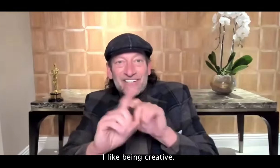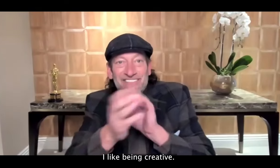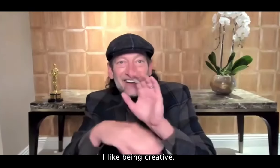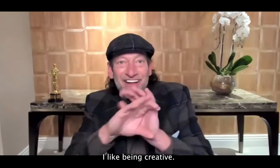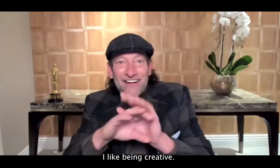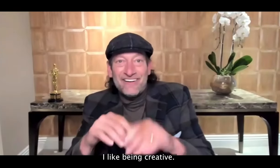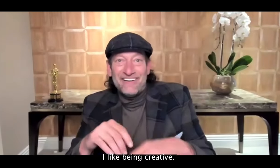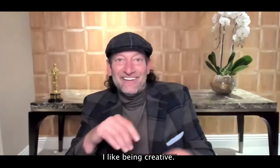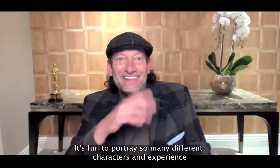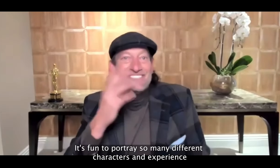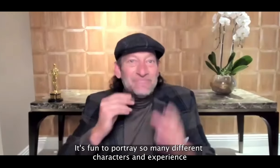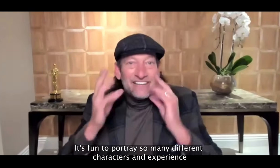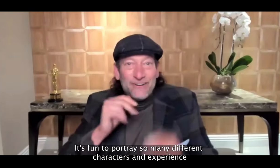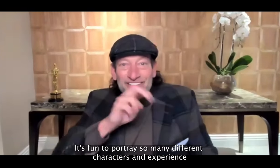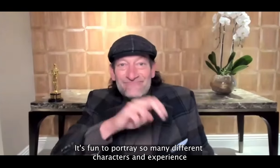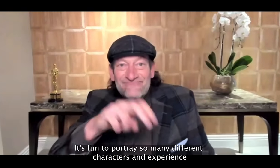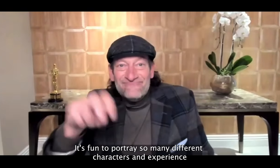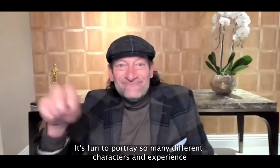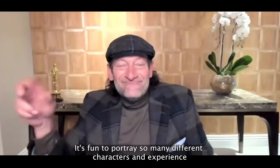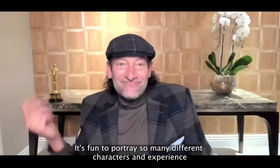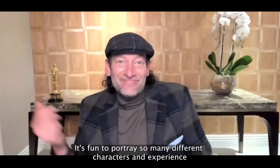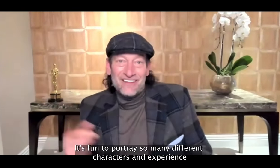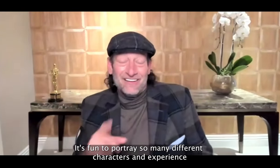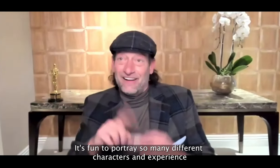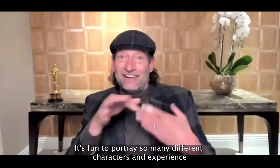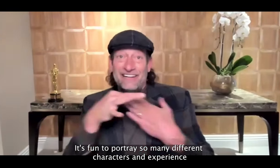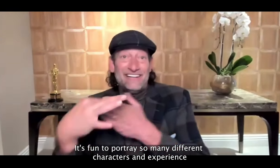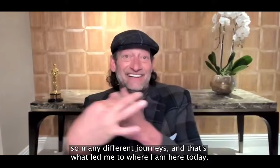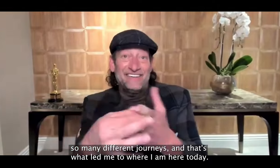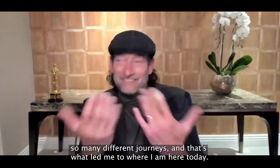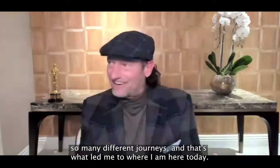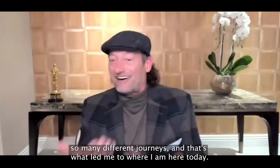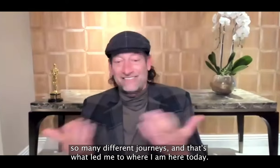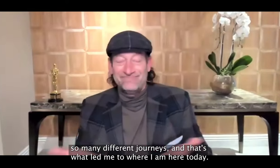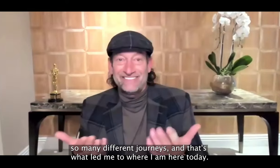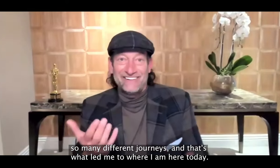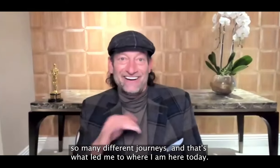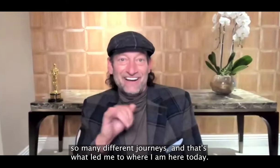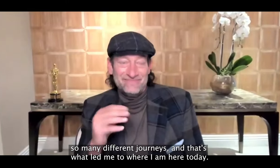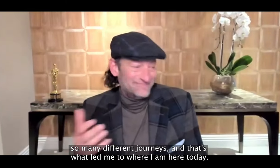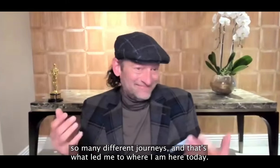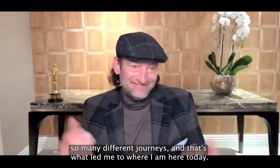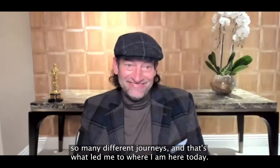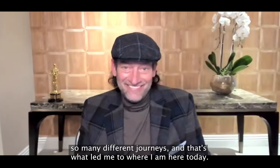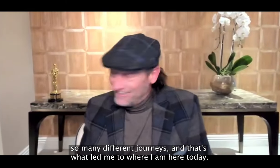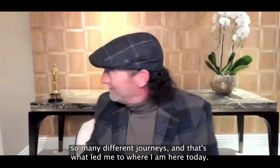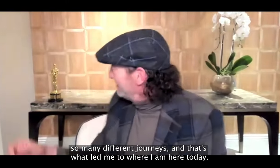being creative. It's fun to portray so many different characters and experience so many different journeys. And that's what led me to where I am here today.